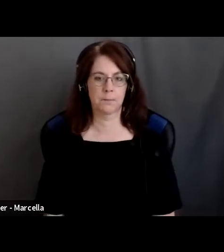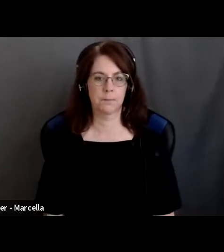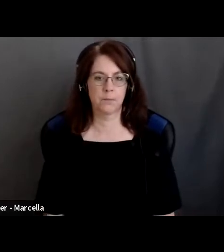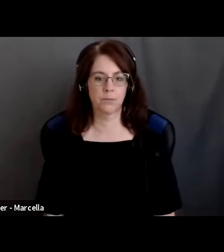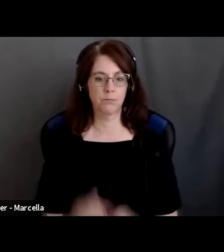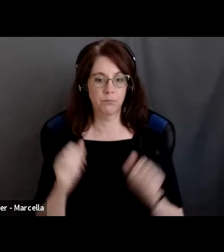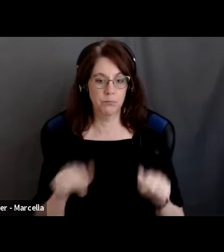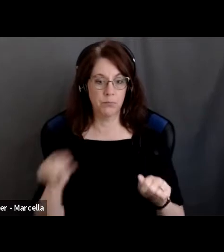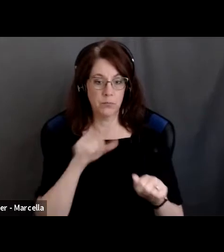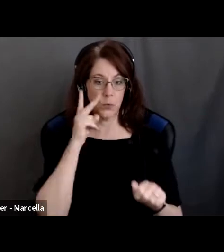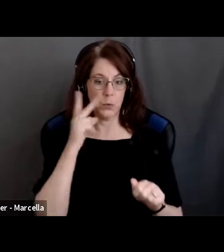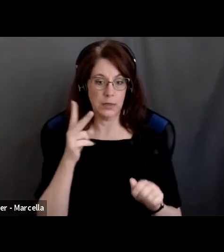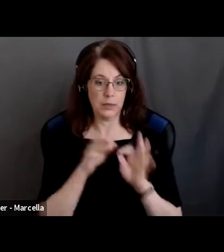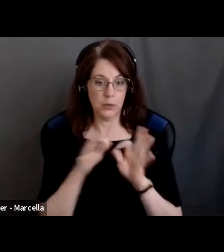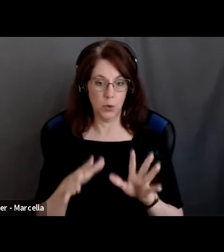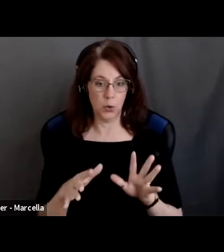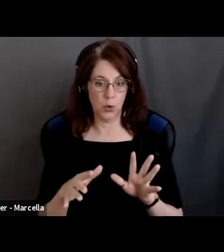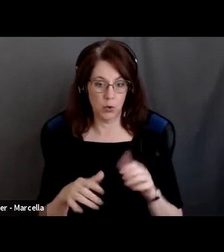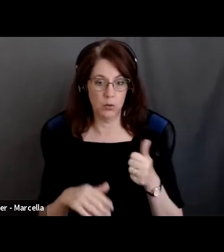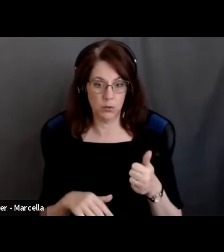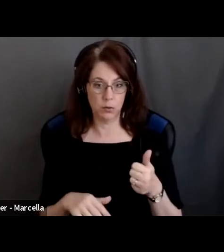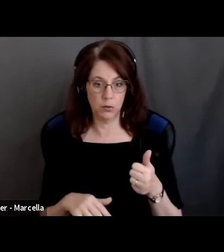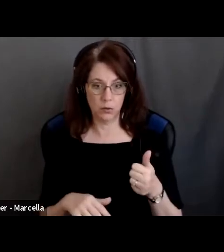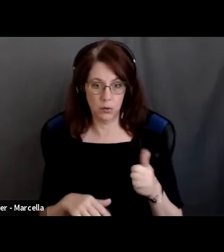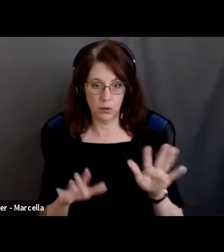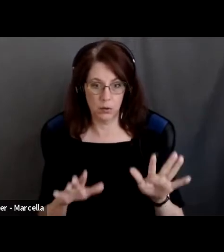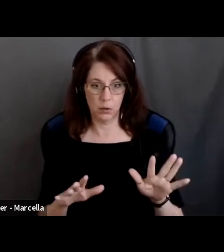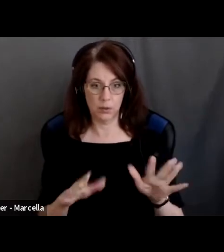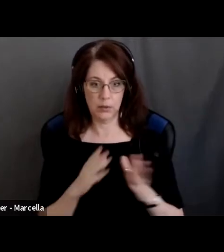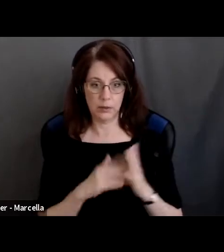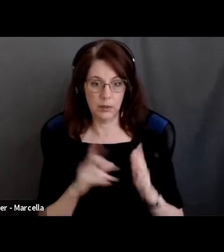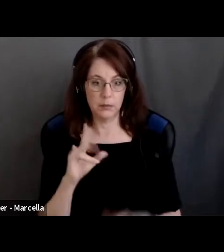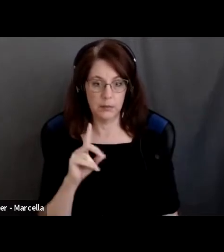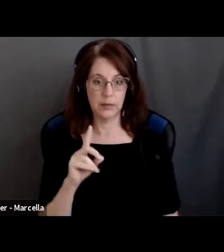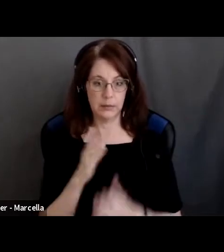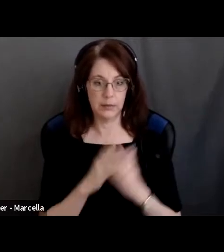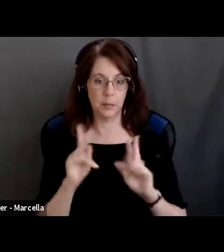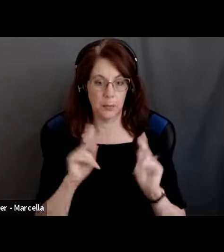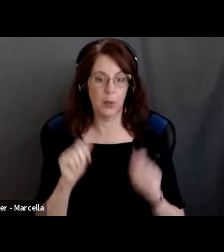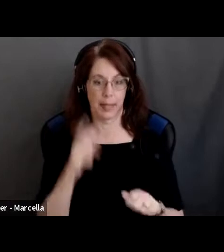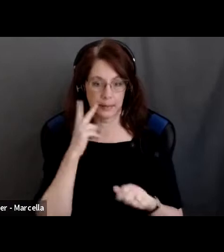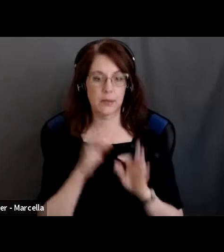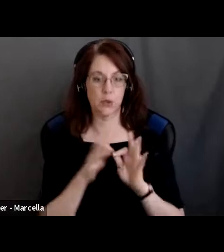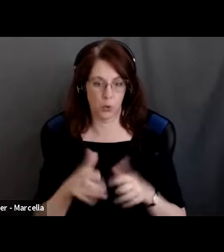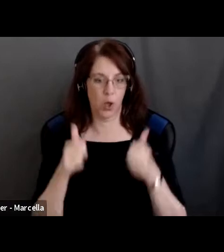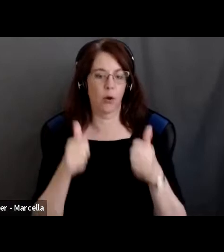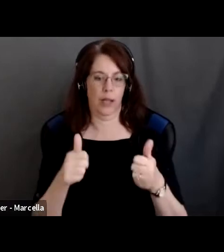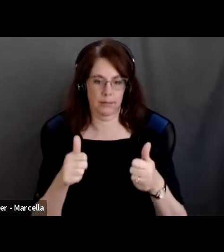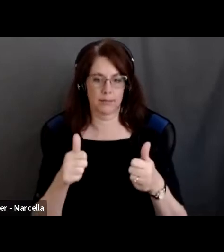Can anybody see the interpreter? Okay, I did get a confirmation that people can see the interpreter. All